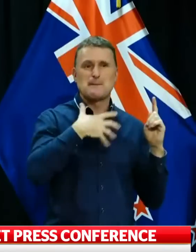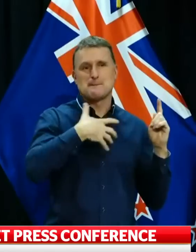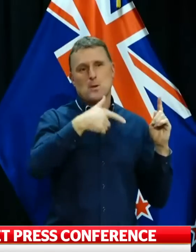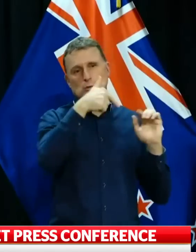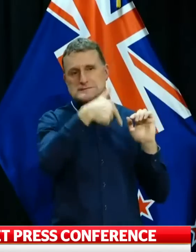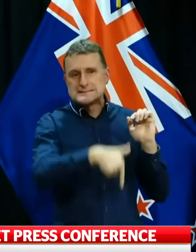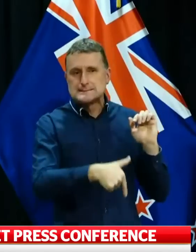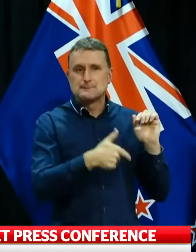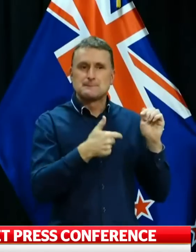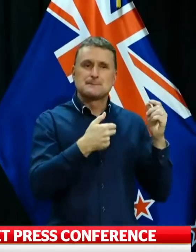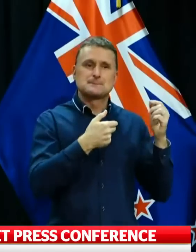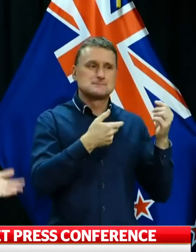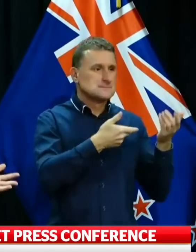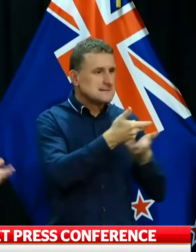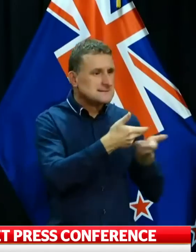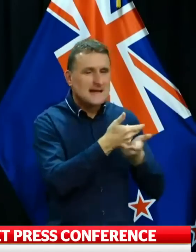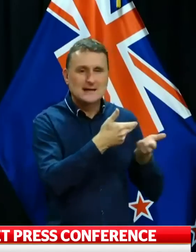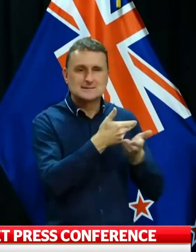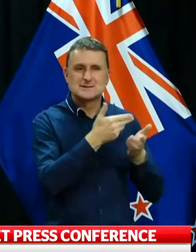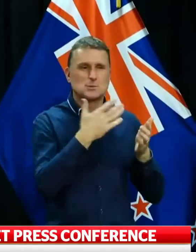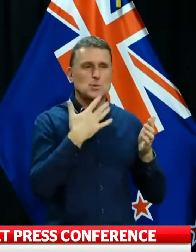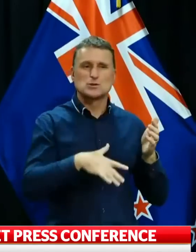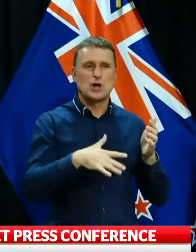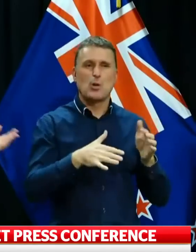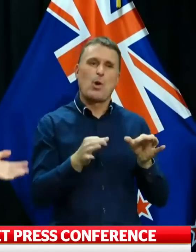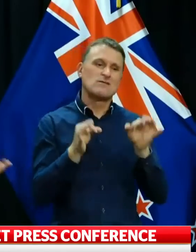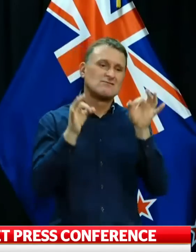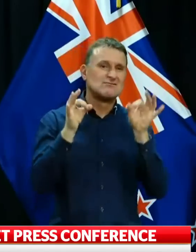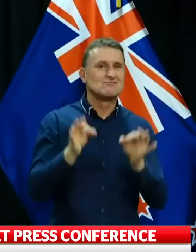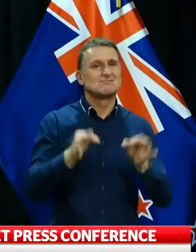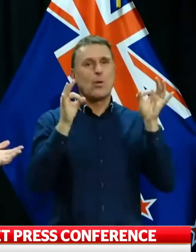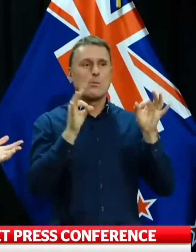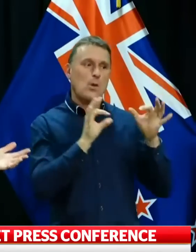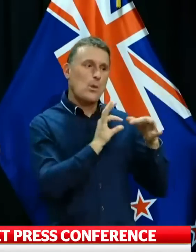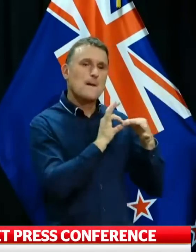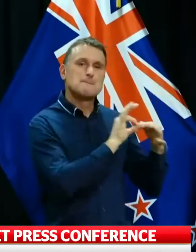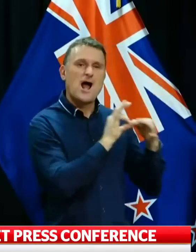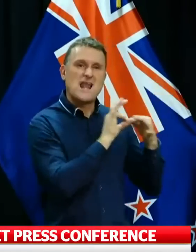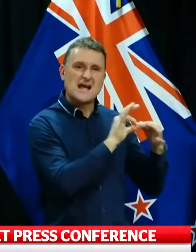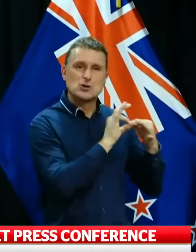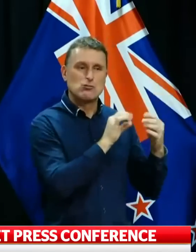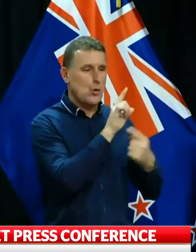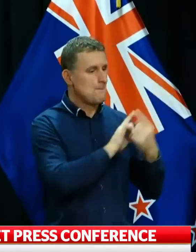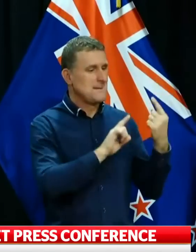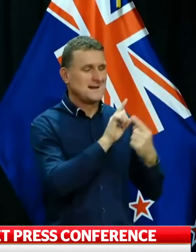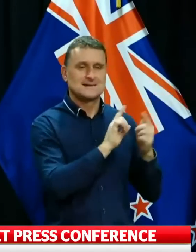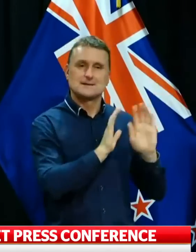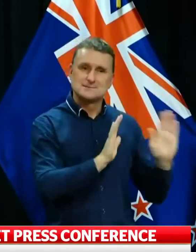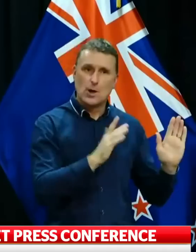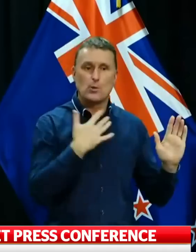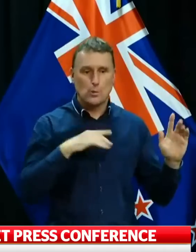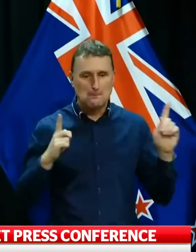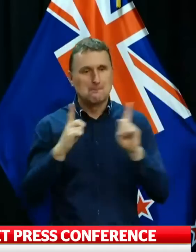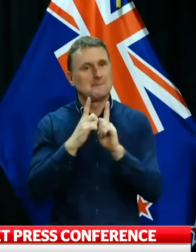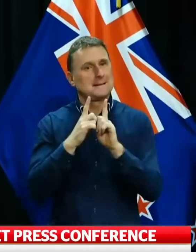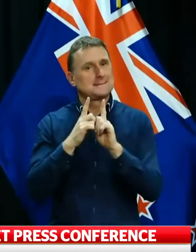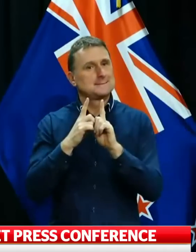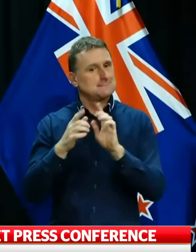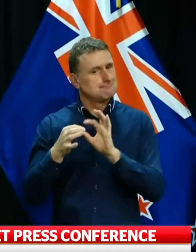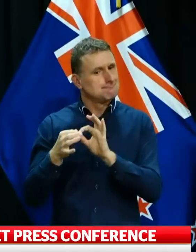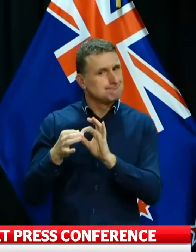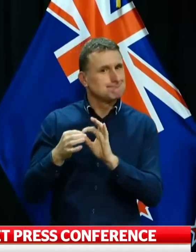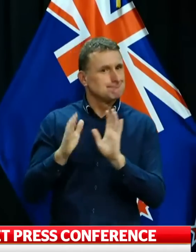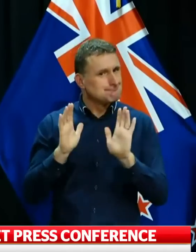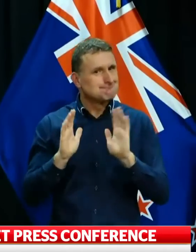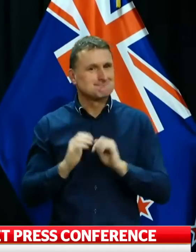discussion without the formality of a bilateral. This is one of the things that you will have observed. You will have come into and photographed or filmed the beginning of